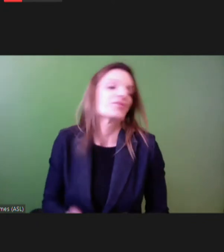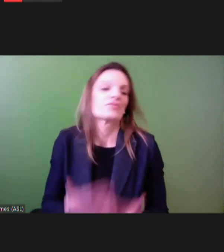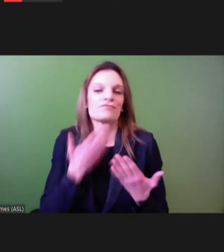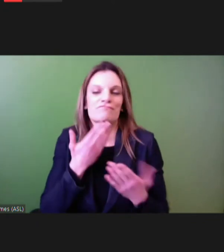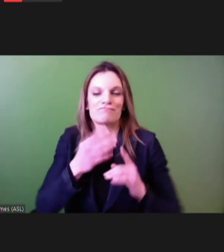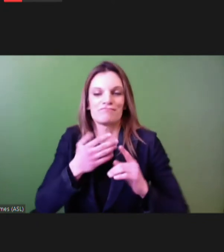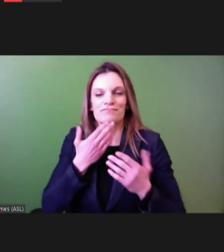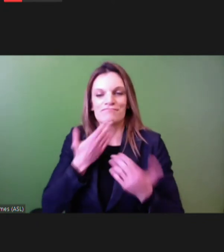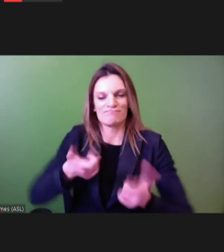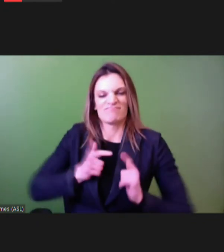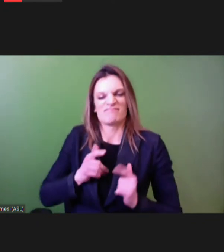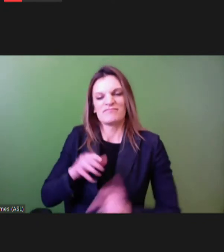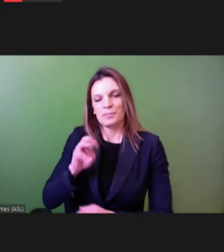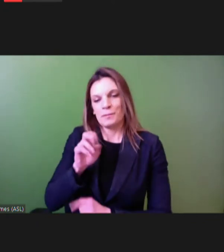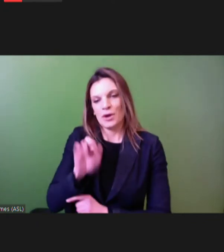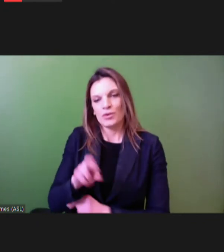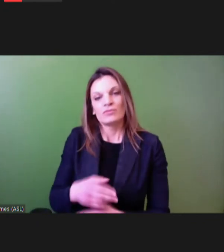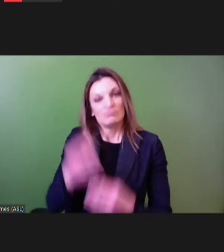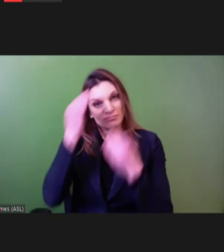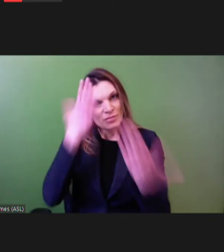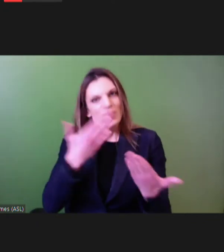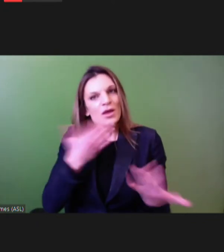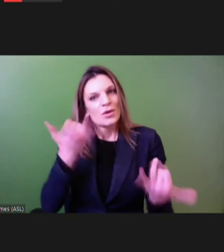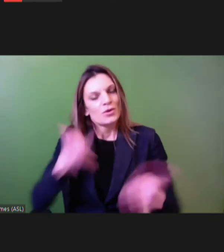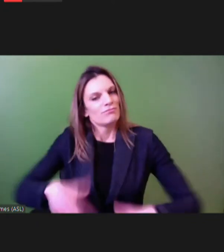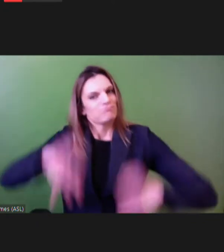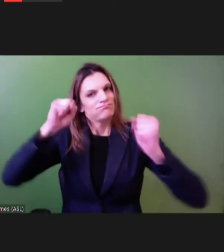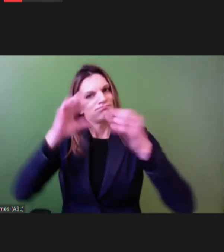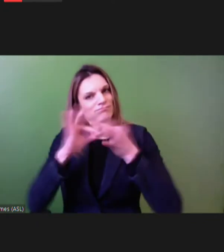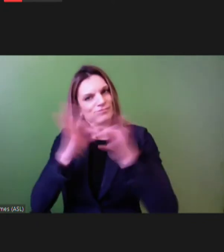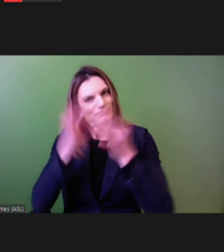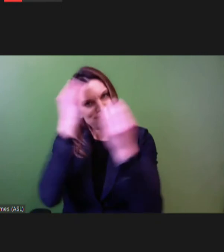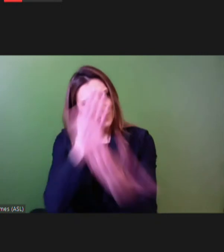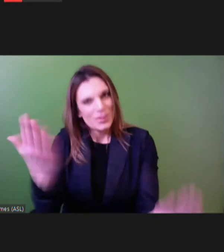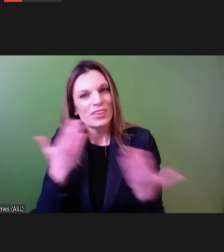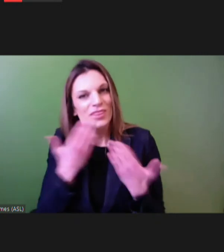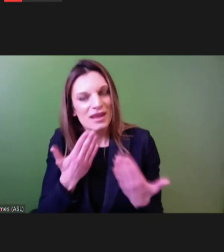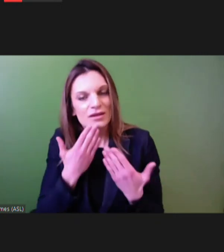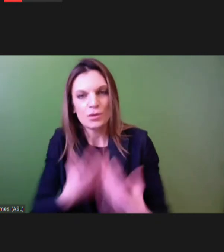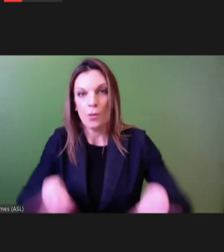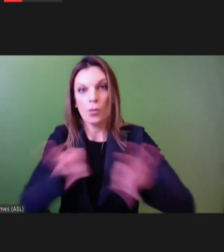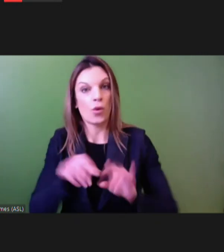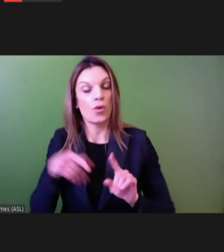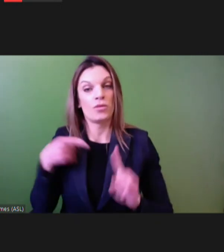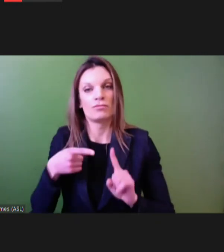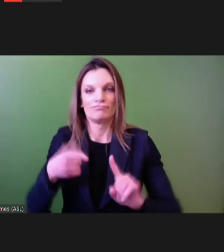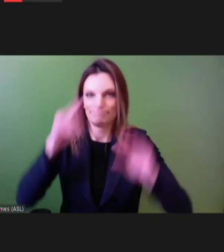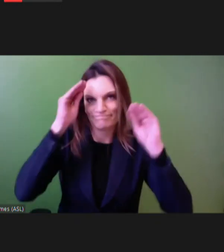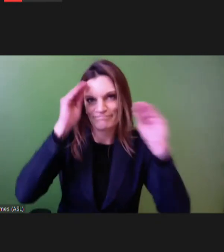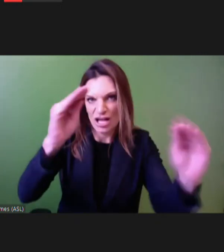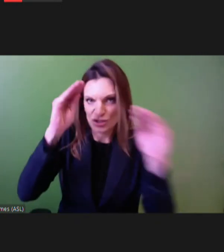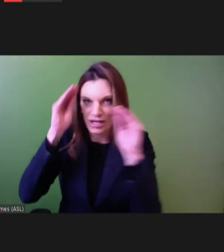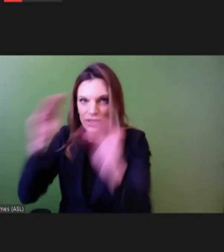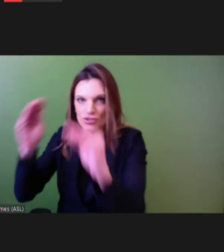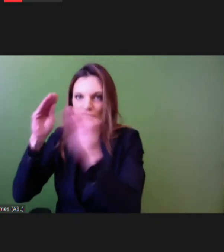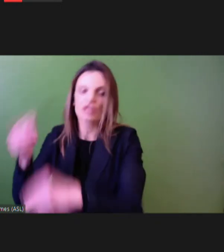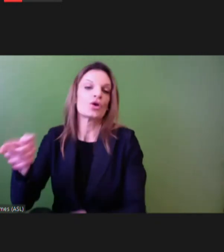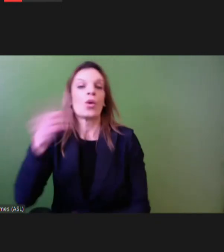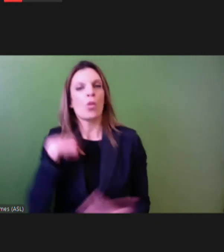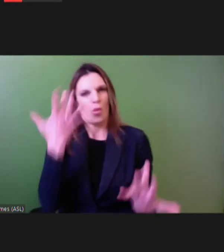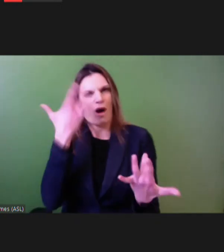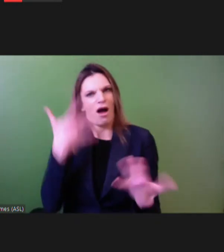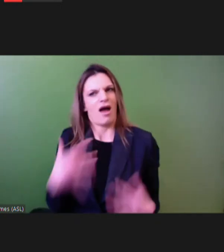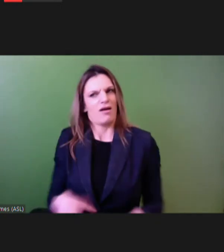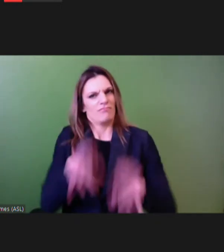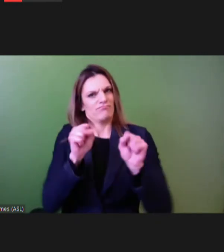this group together, because we just need to keep educating and educating. There's no question why we're here. In November,